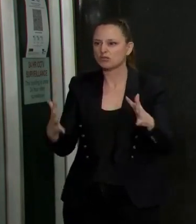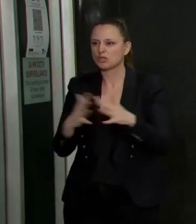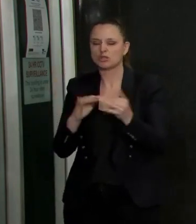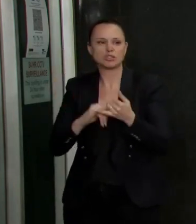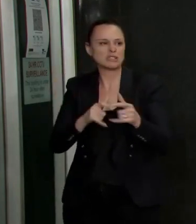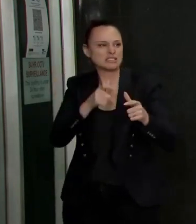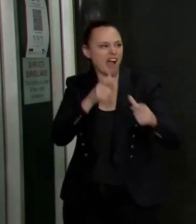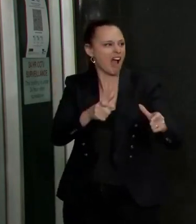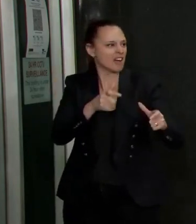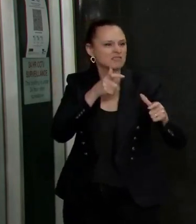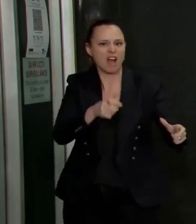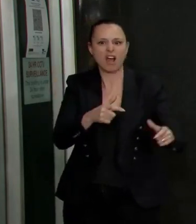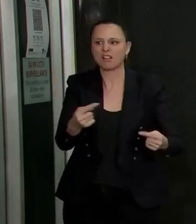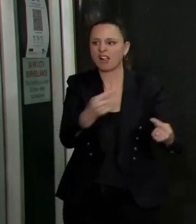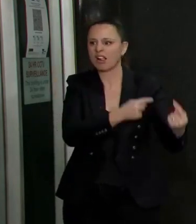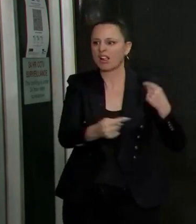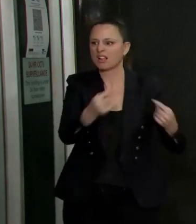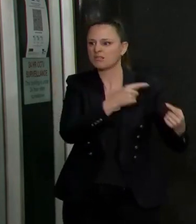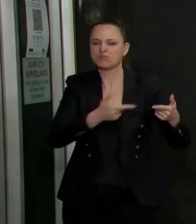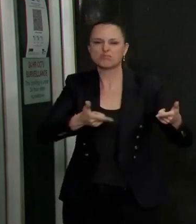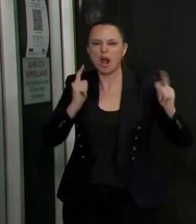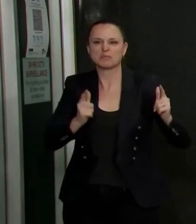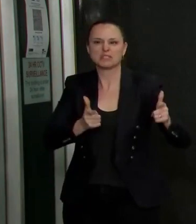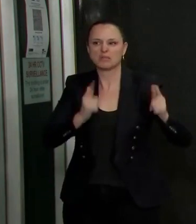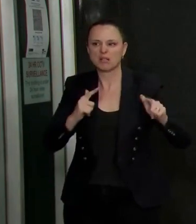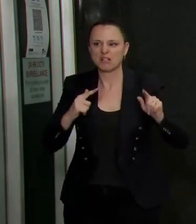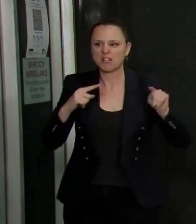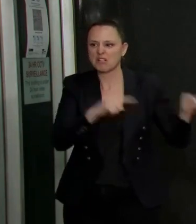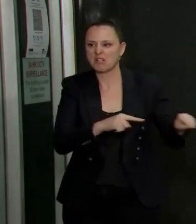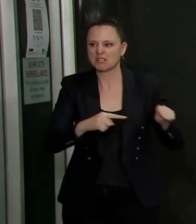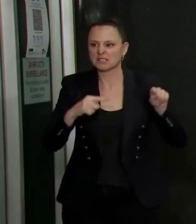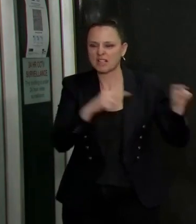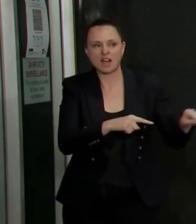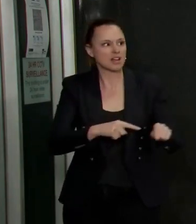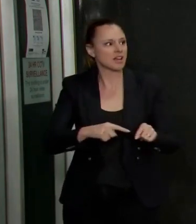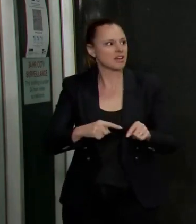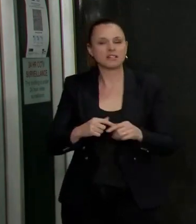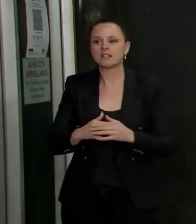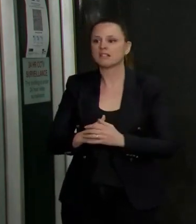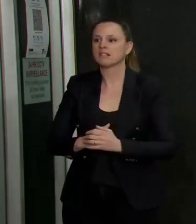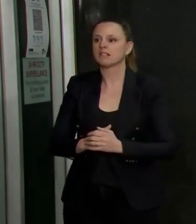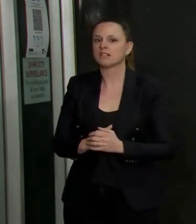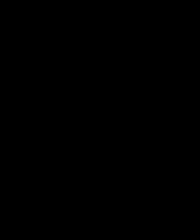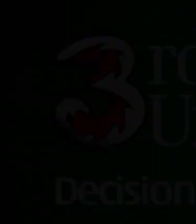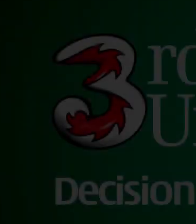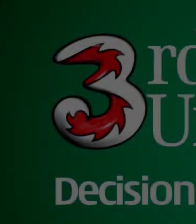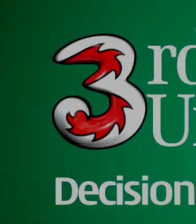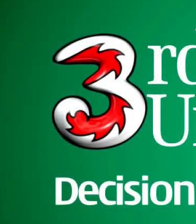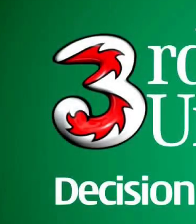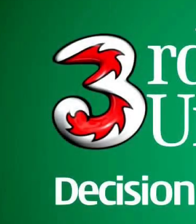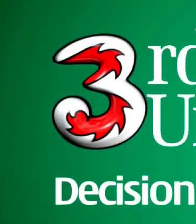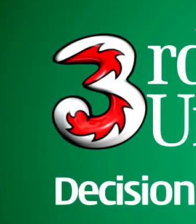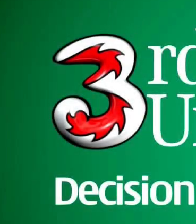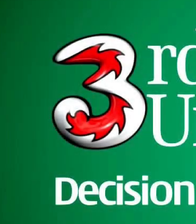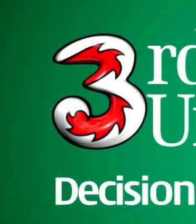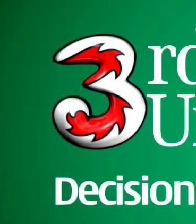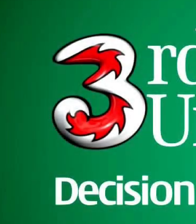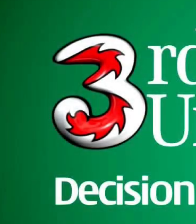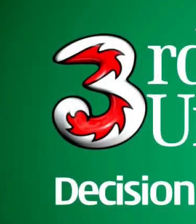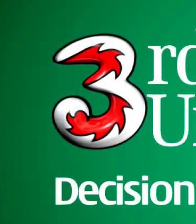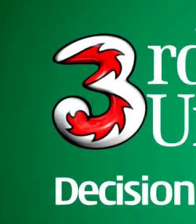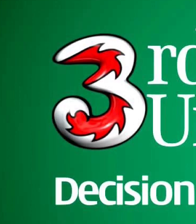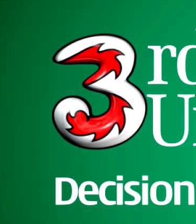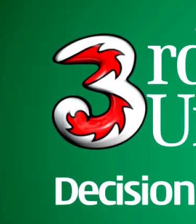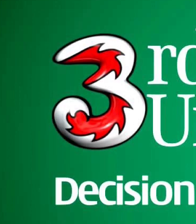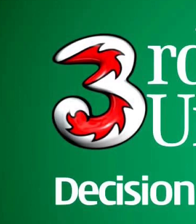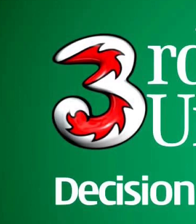captain, and he's going to challenge it. He'll be going upstairs to the third umpire and the PRS. Okay, we have a